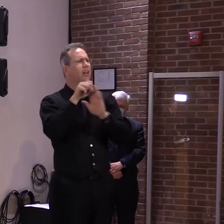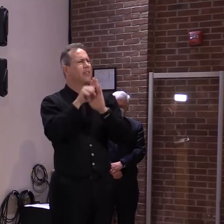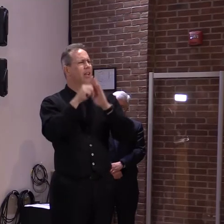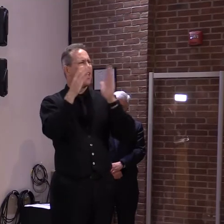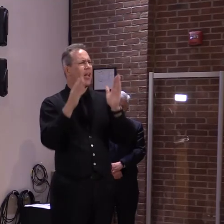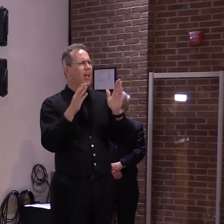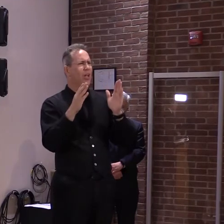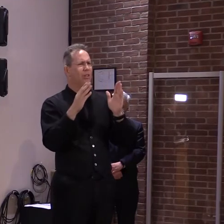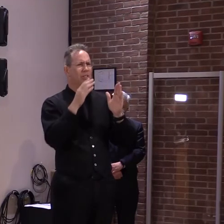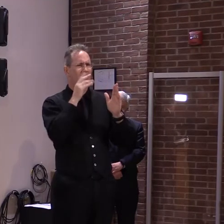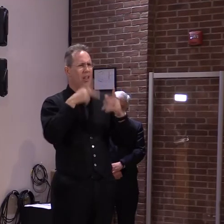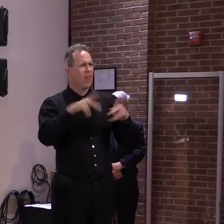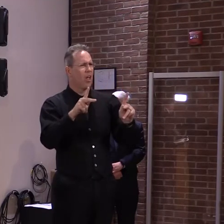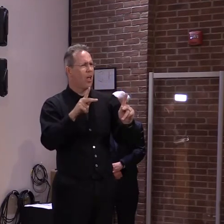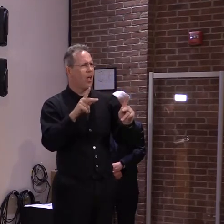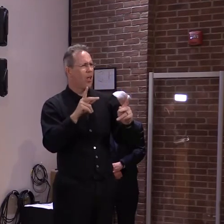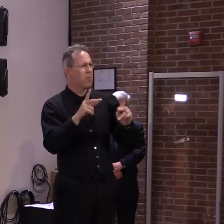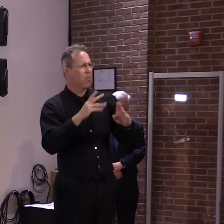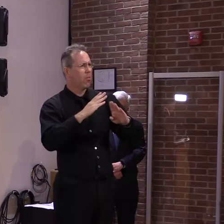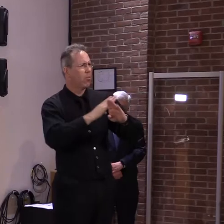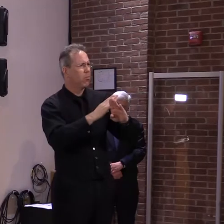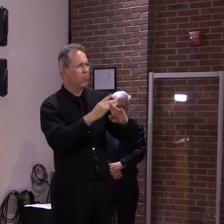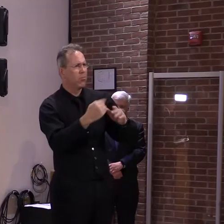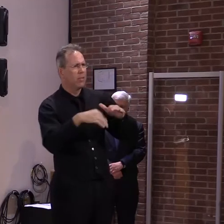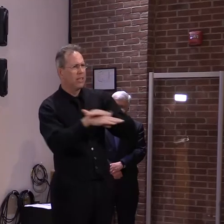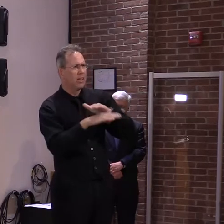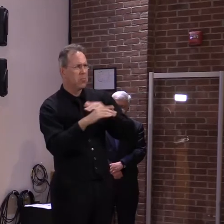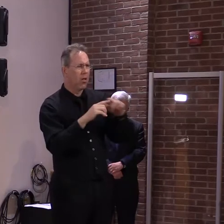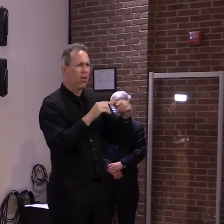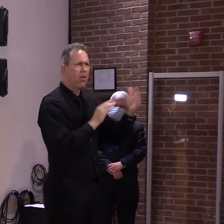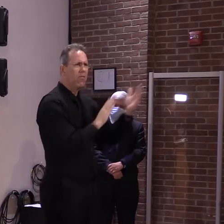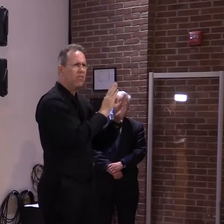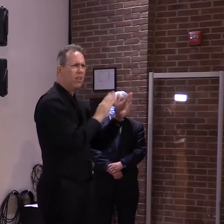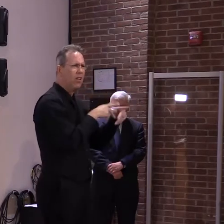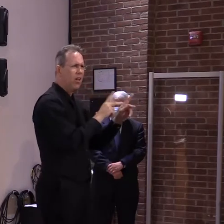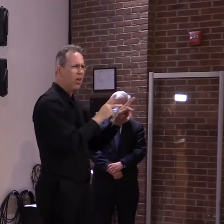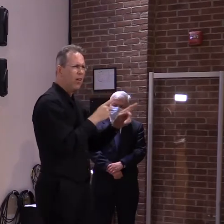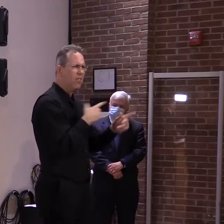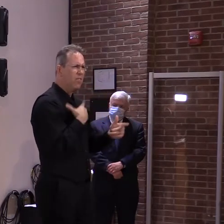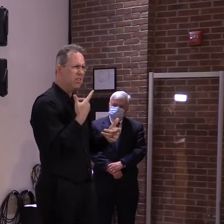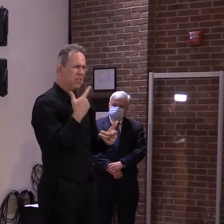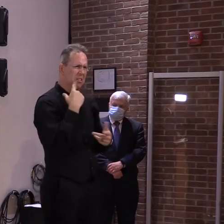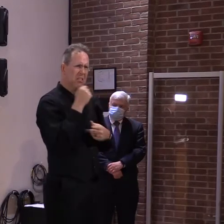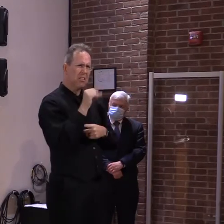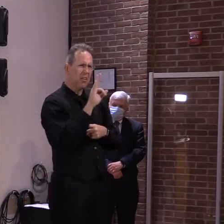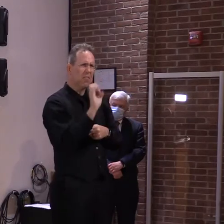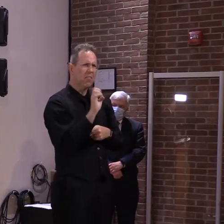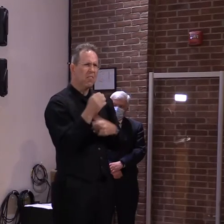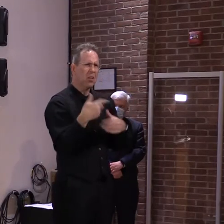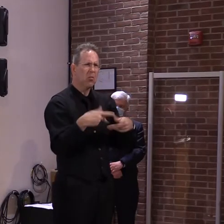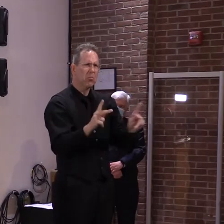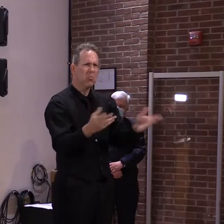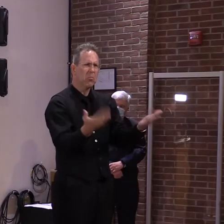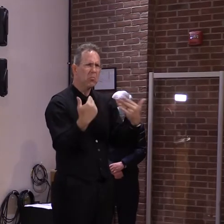emergency order. We feel it will be safe as it was pre-pandemic,